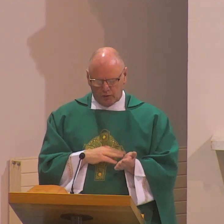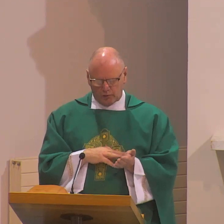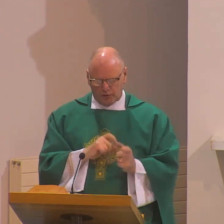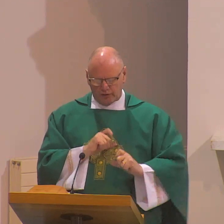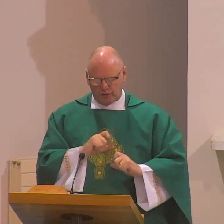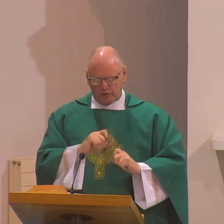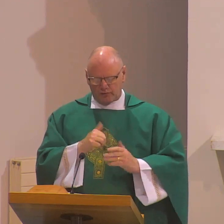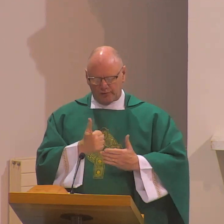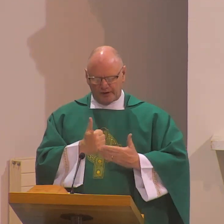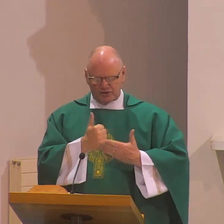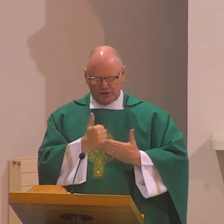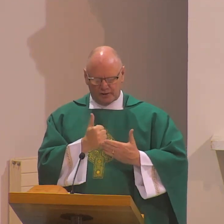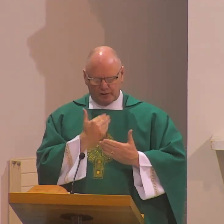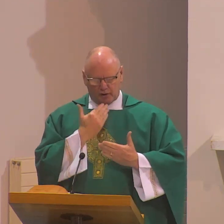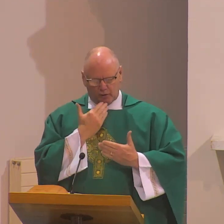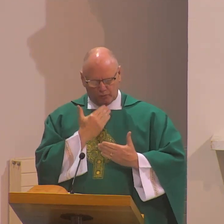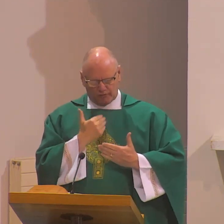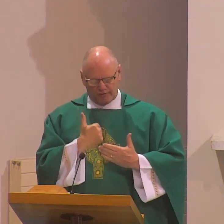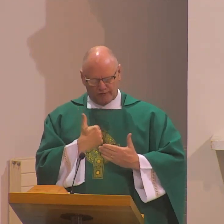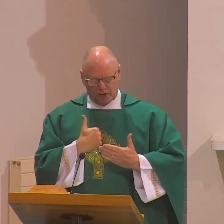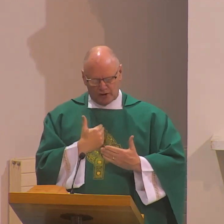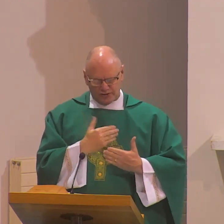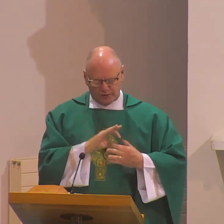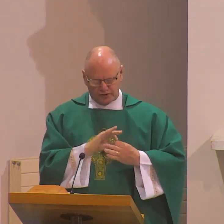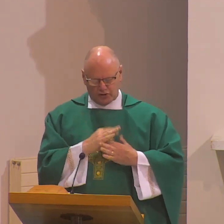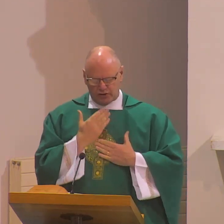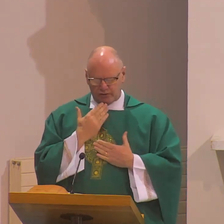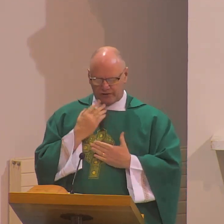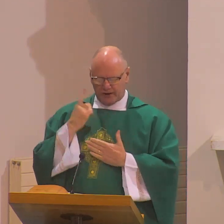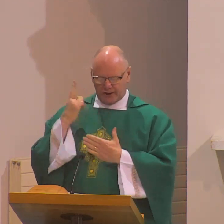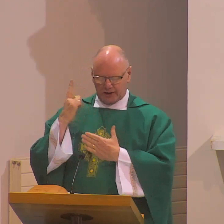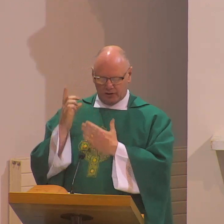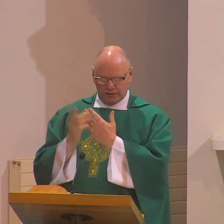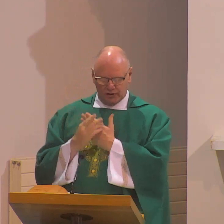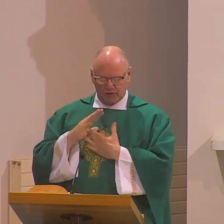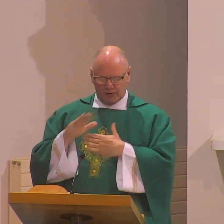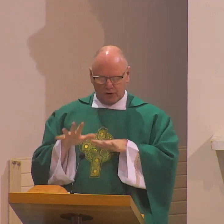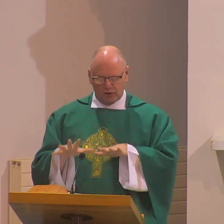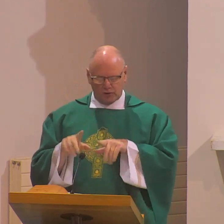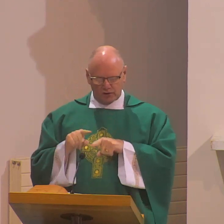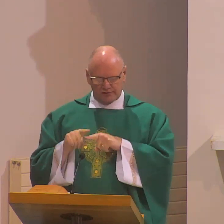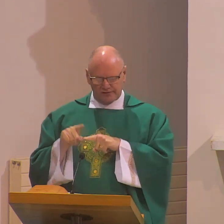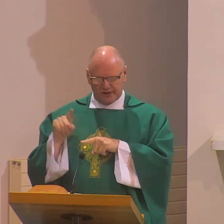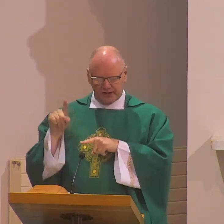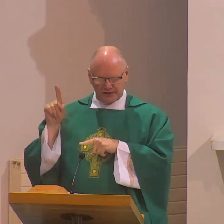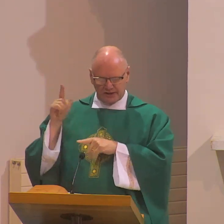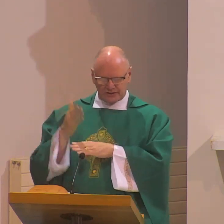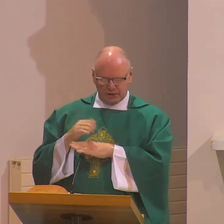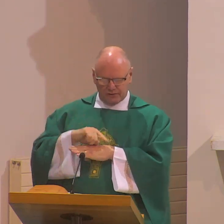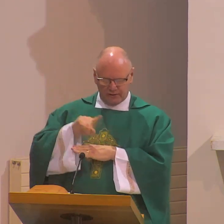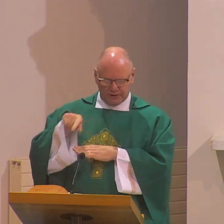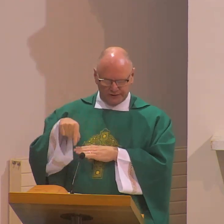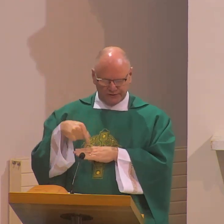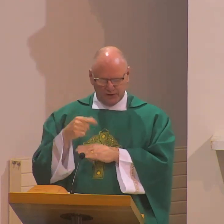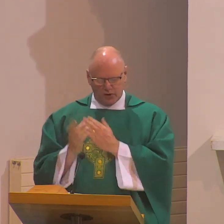O Mother of perpetual help, with grateful hearts we join you in thanking God for all the wonderful things he has done